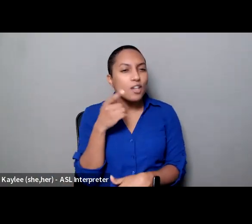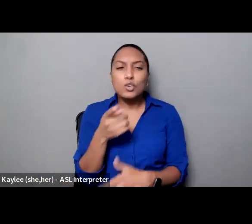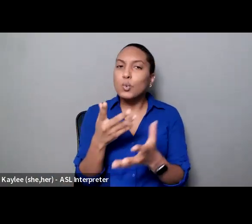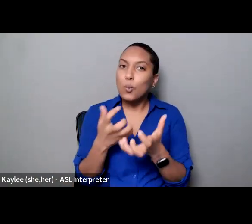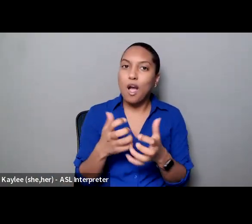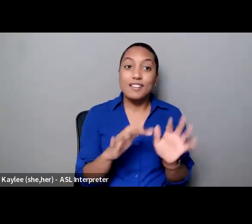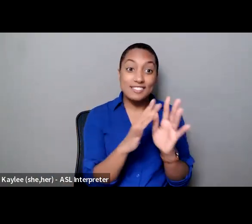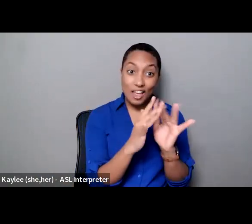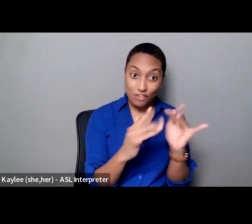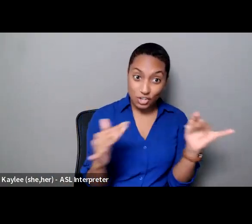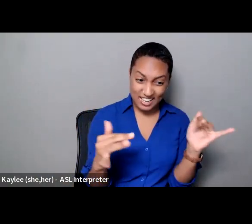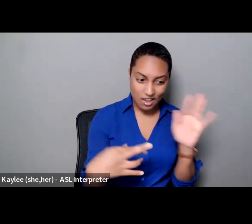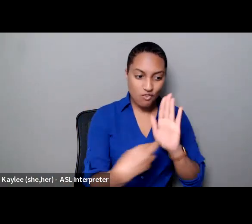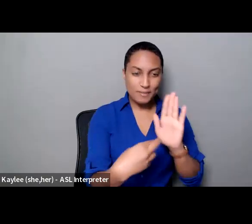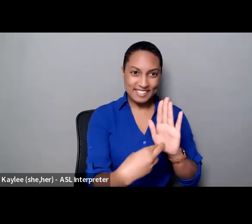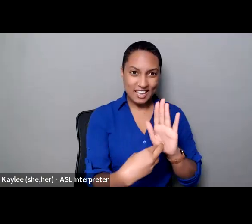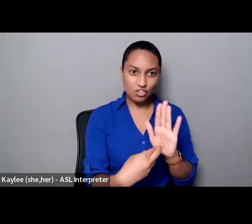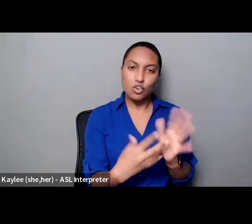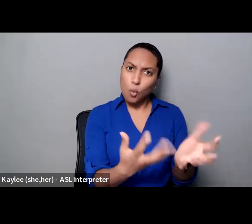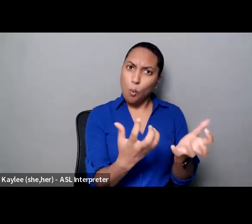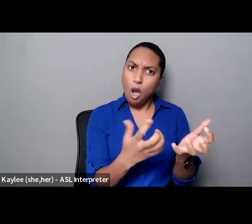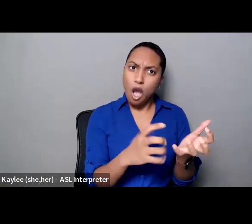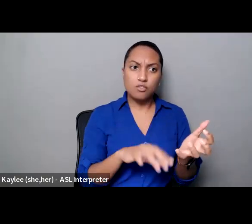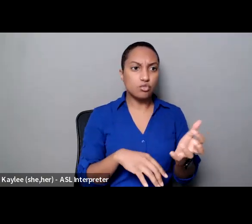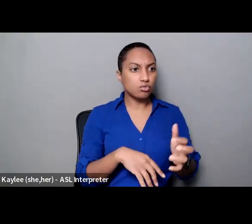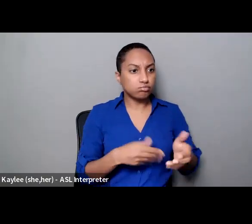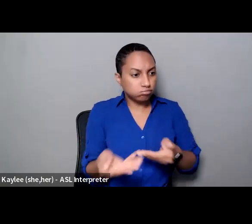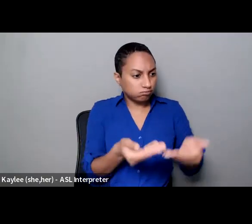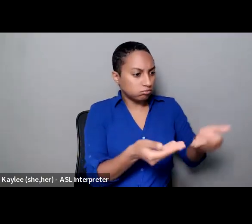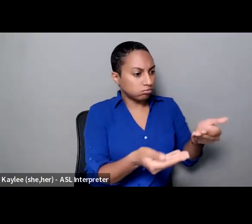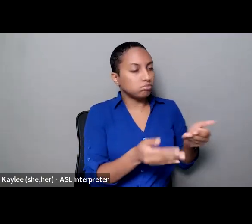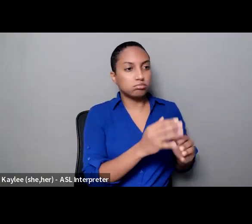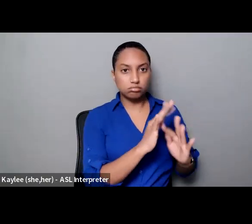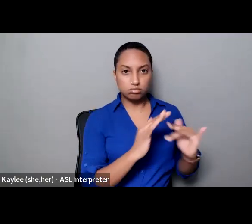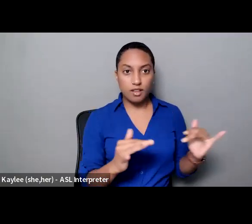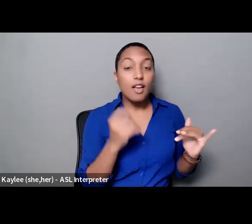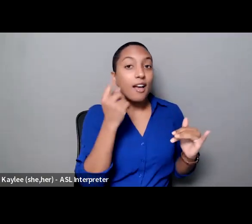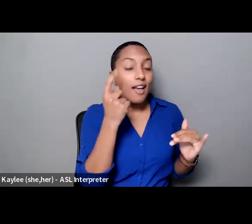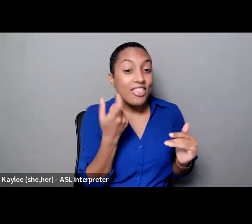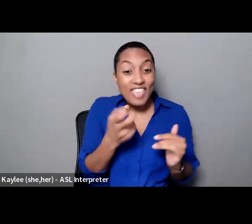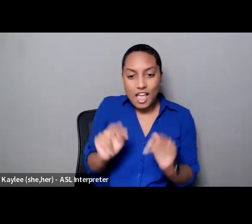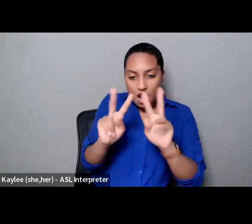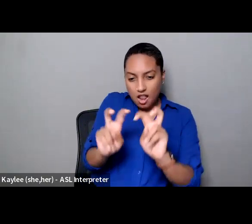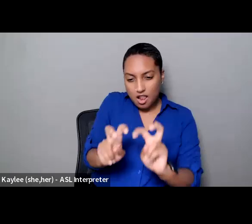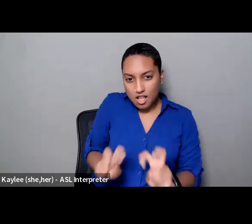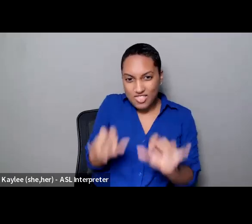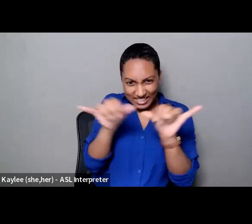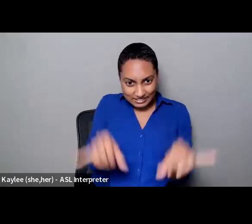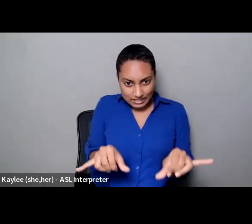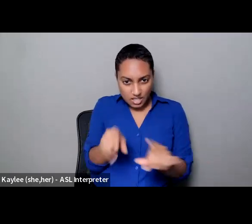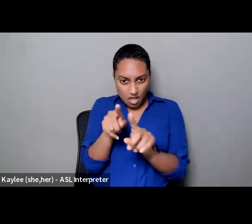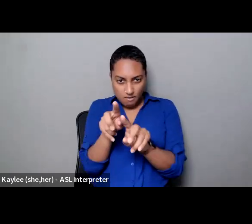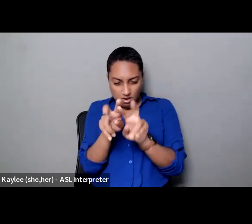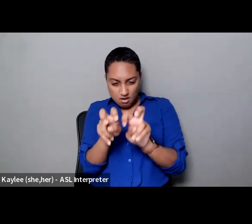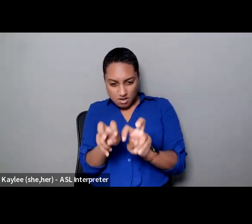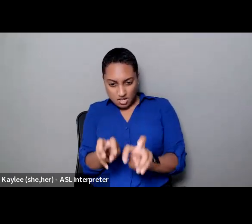in your organization. And then you want to look at your systems to make sure that they are inclusive. And then